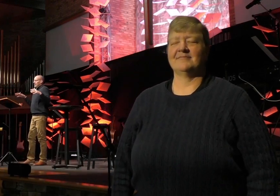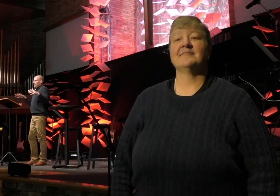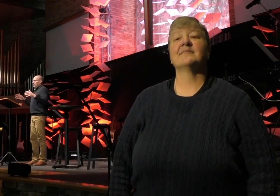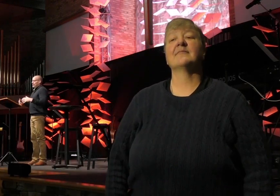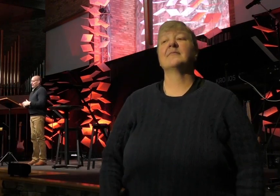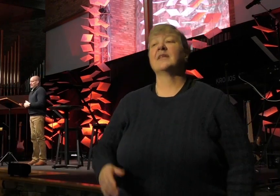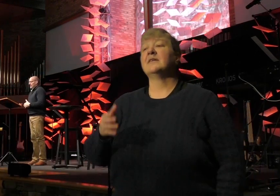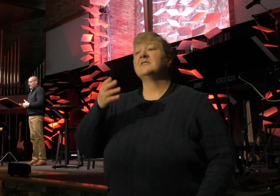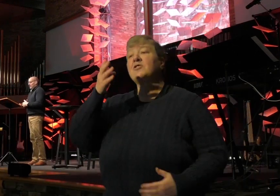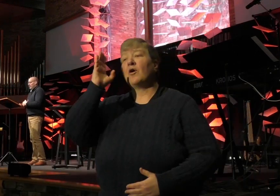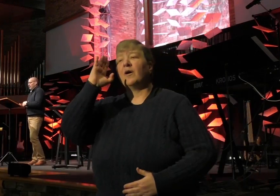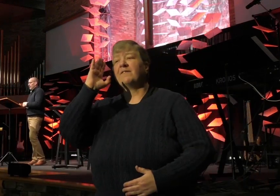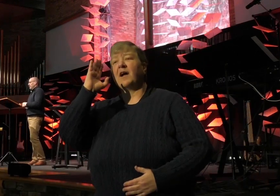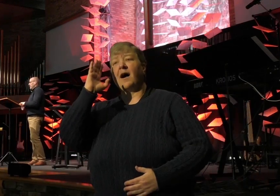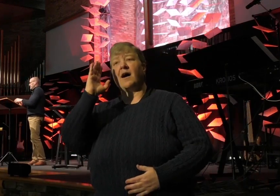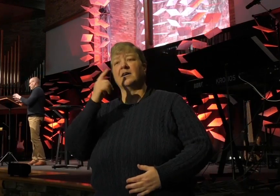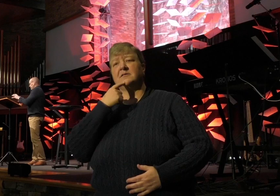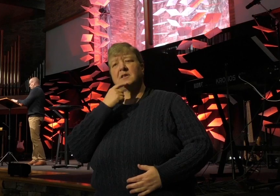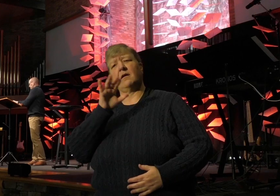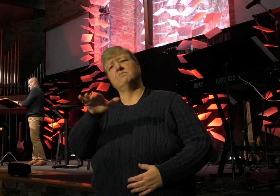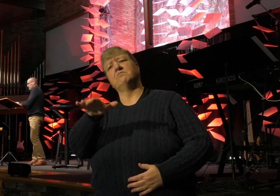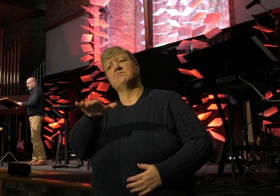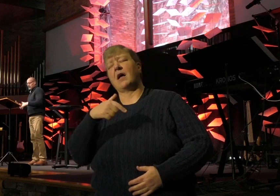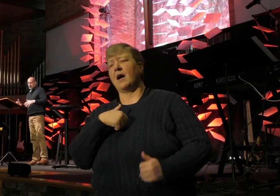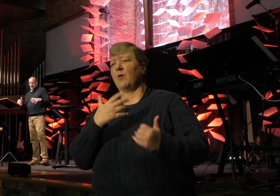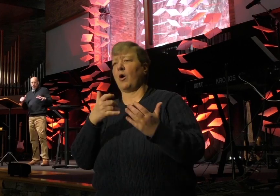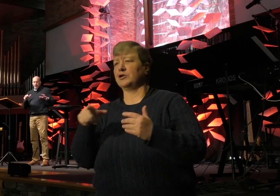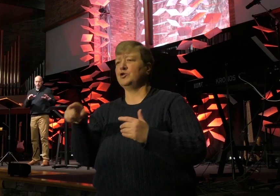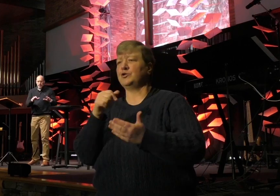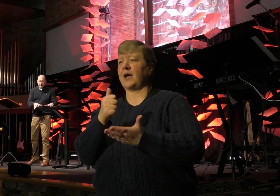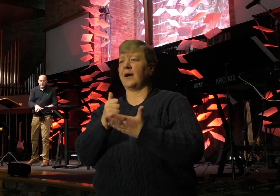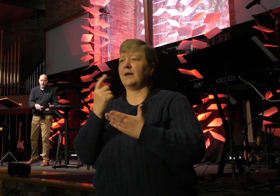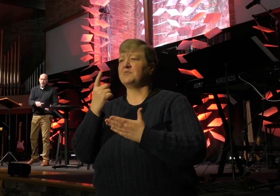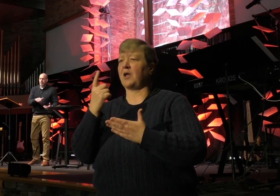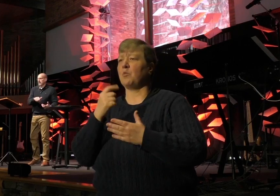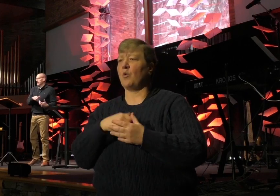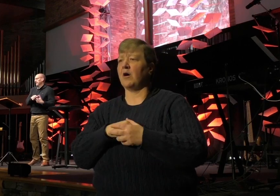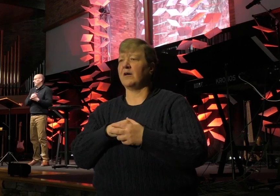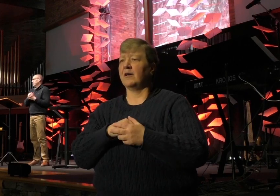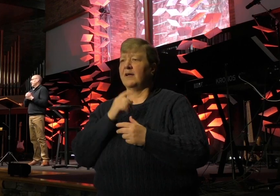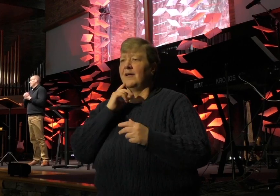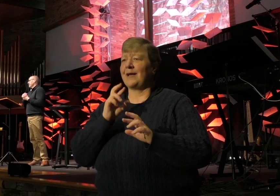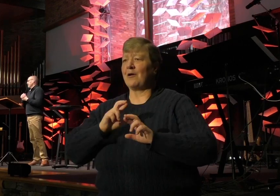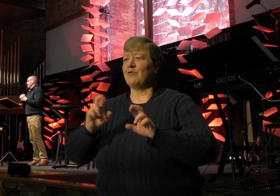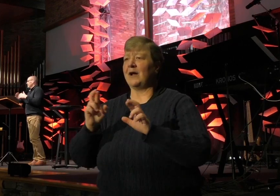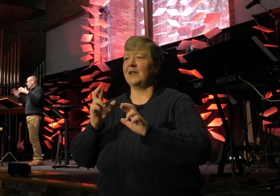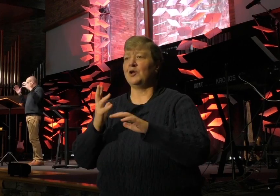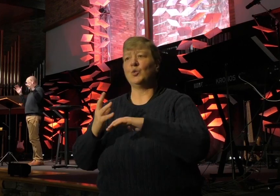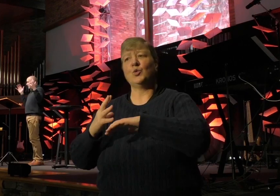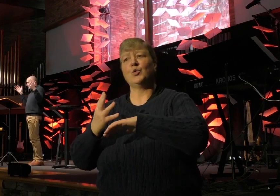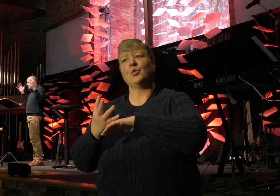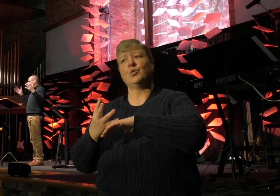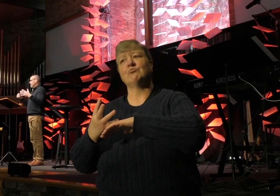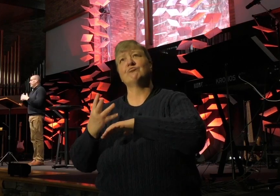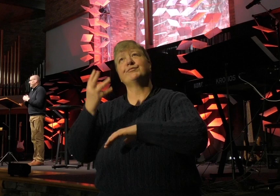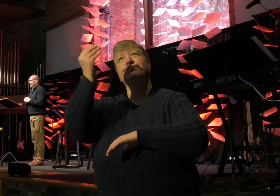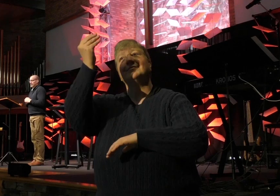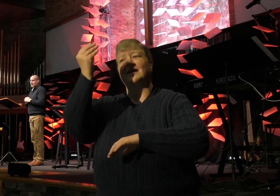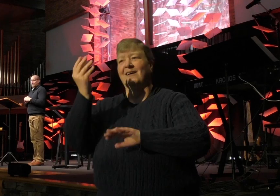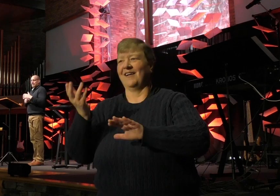So if God were to say to you, I want you to help someone get ready to leave this planet to meet